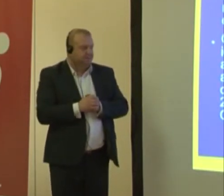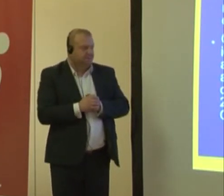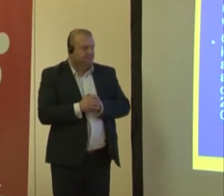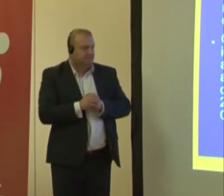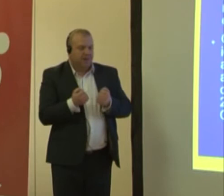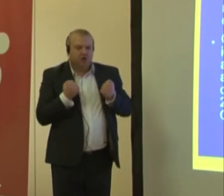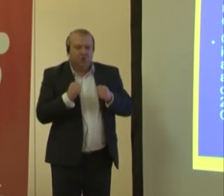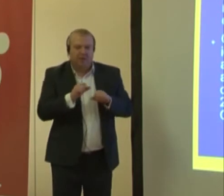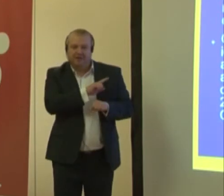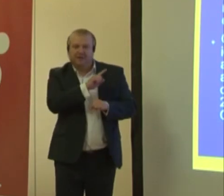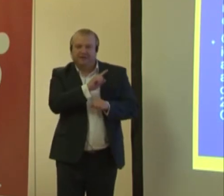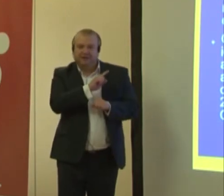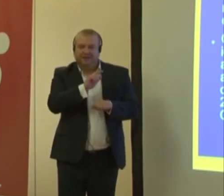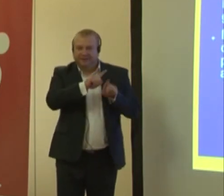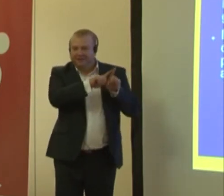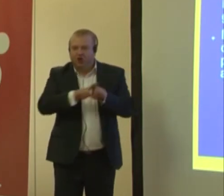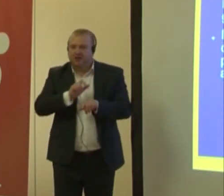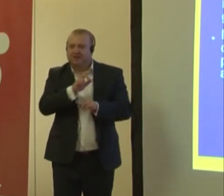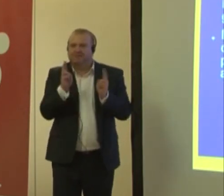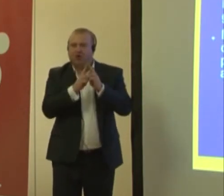the international agreements.